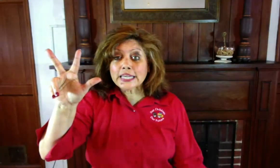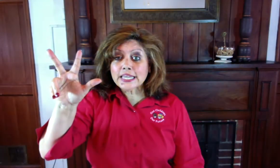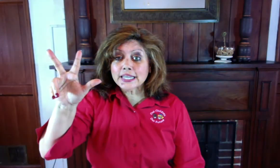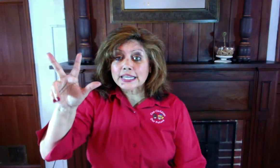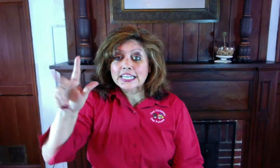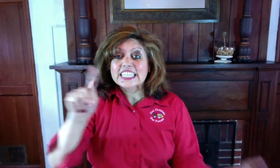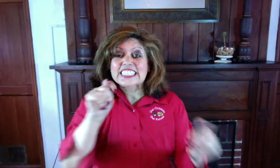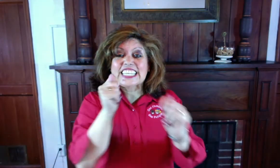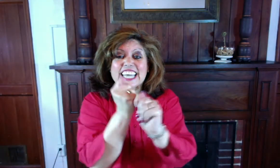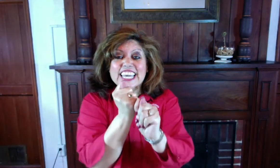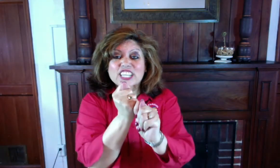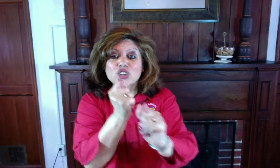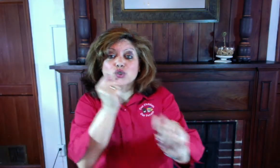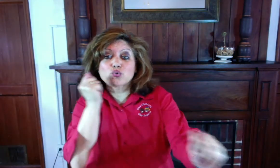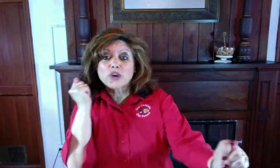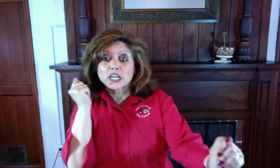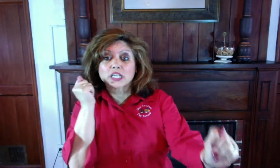3 T-hand. Truck.